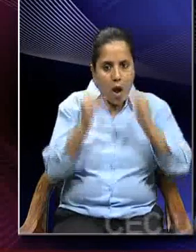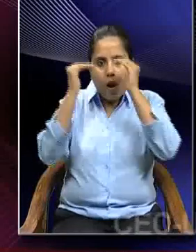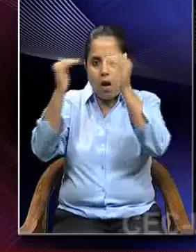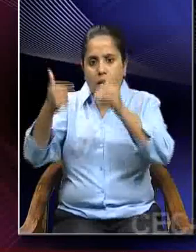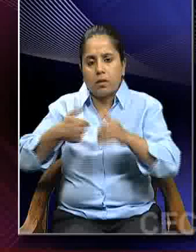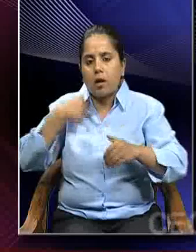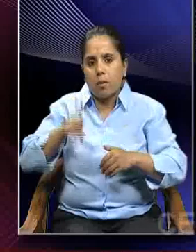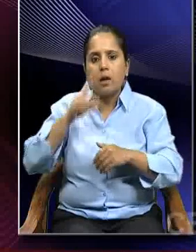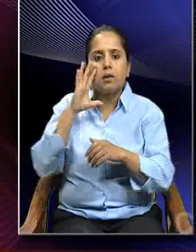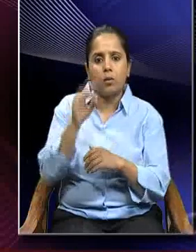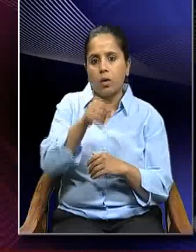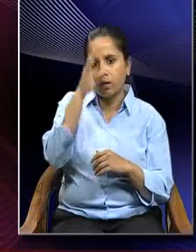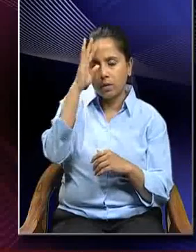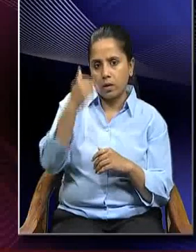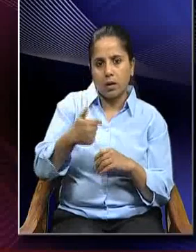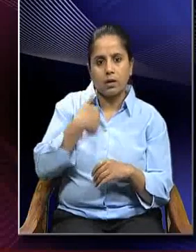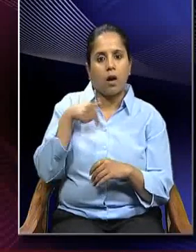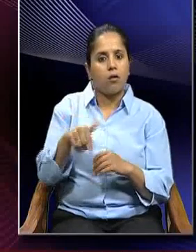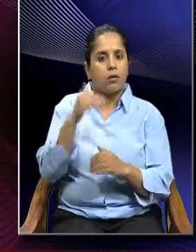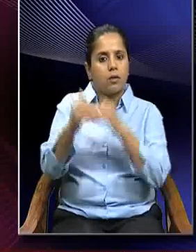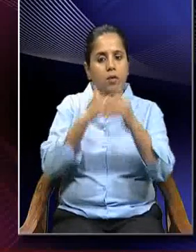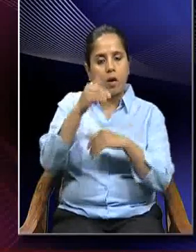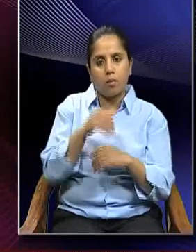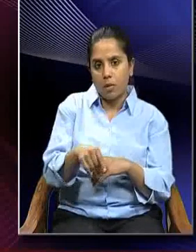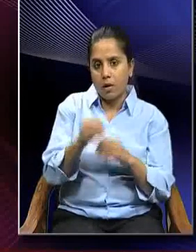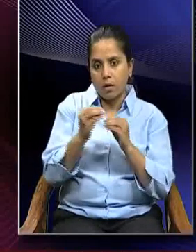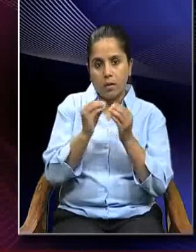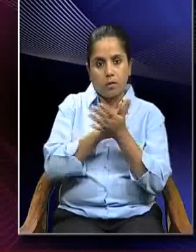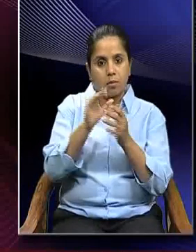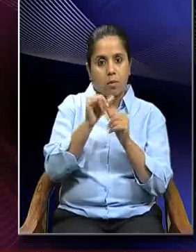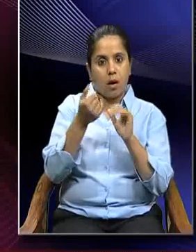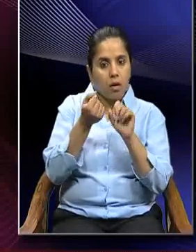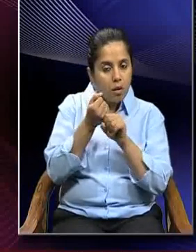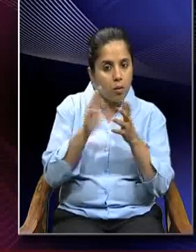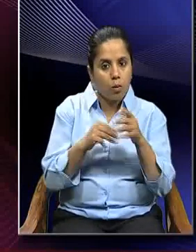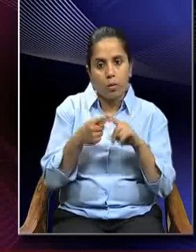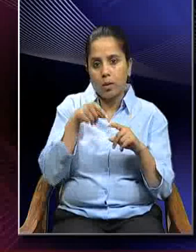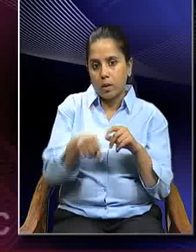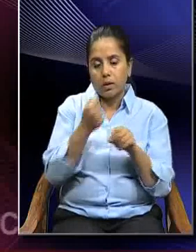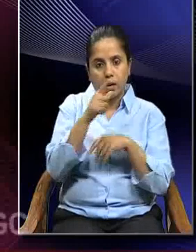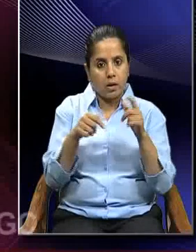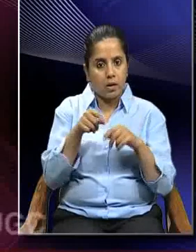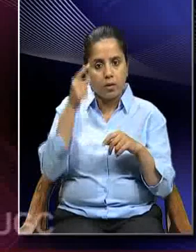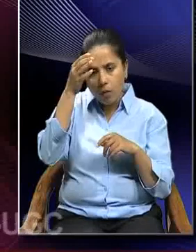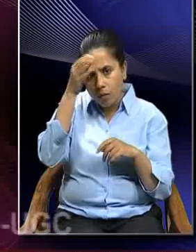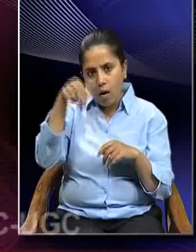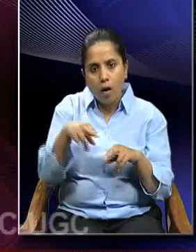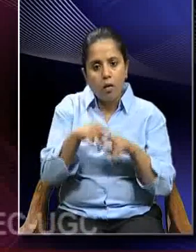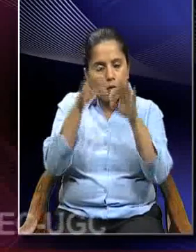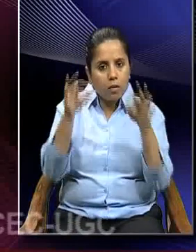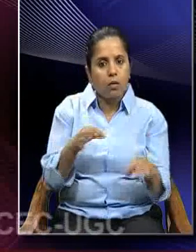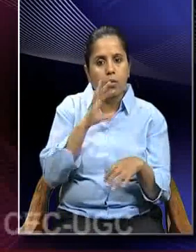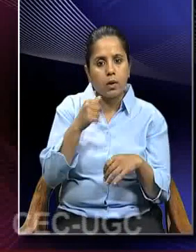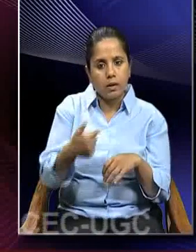This theory and self-development theory from Bhagavad Gita, they constitute foundational concept for